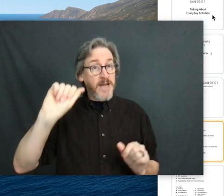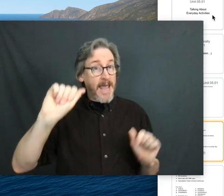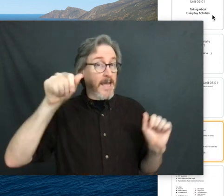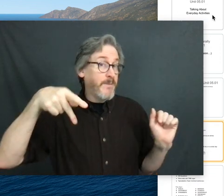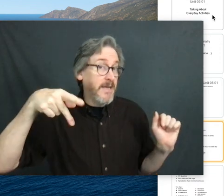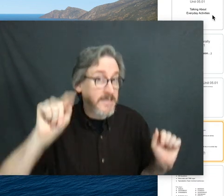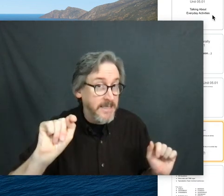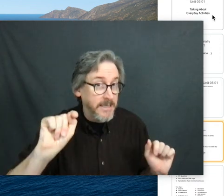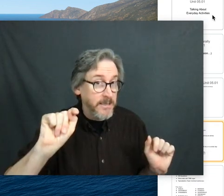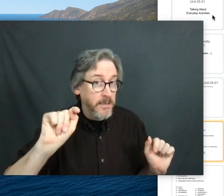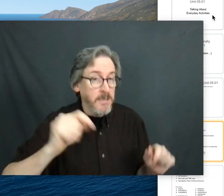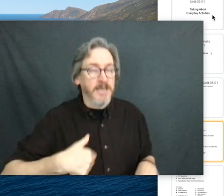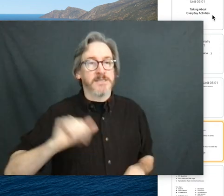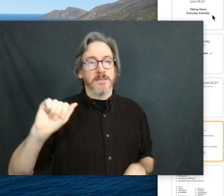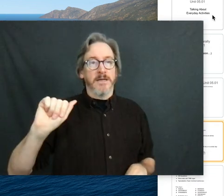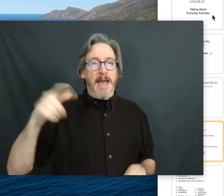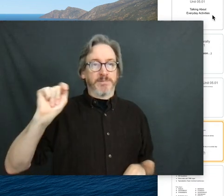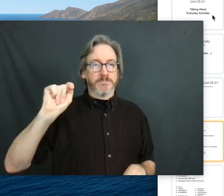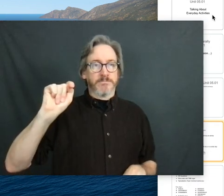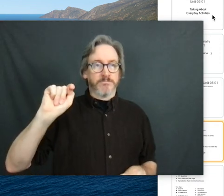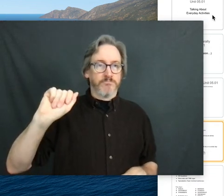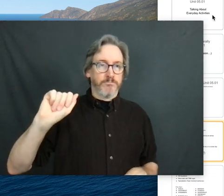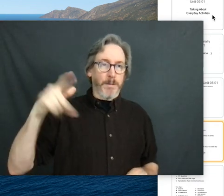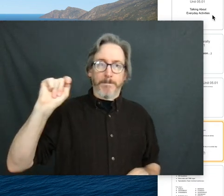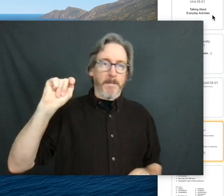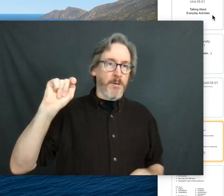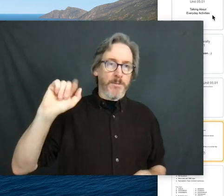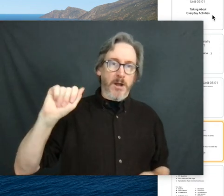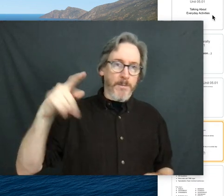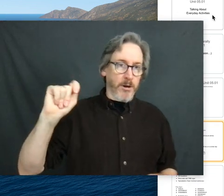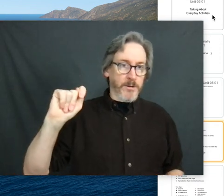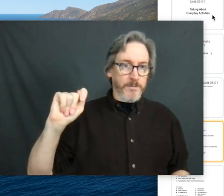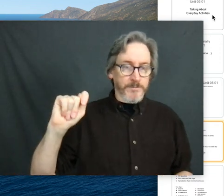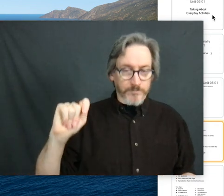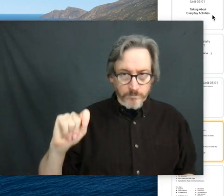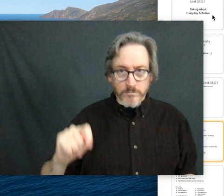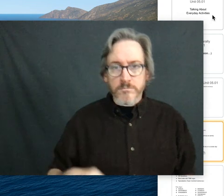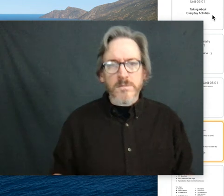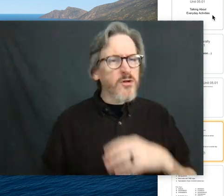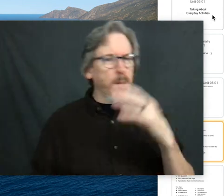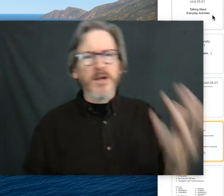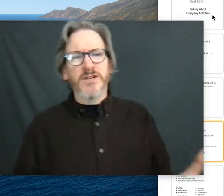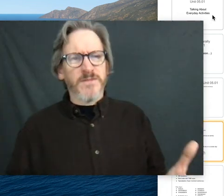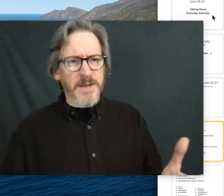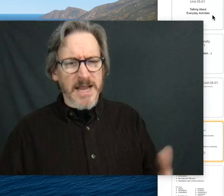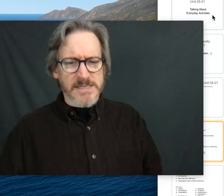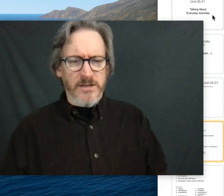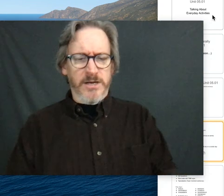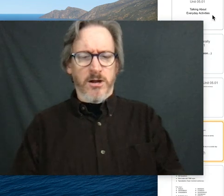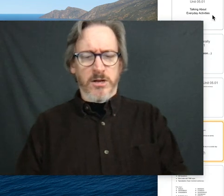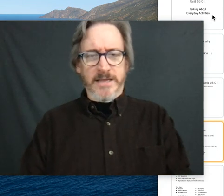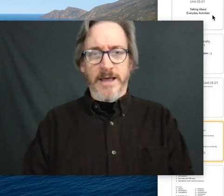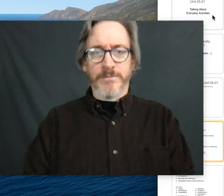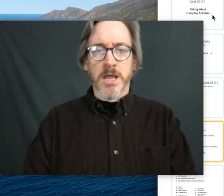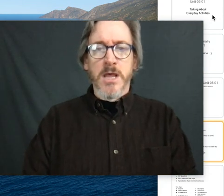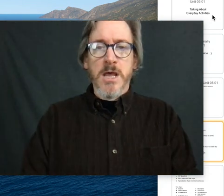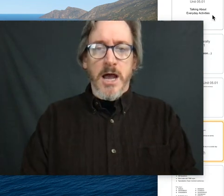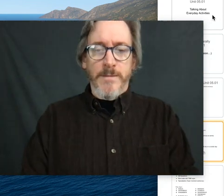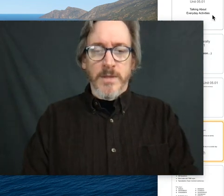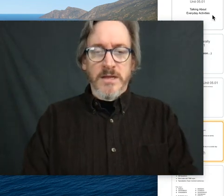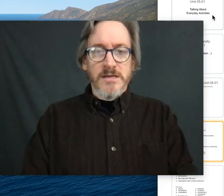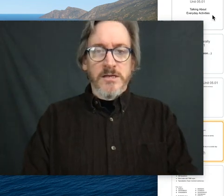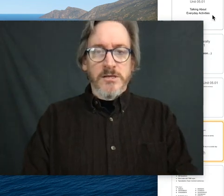you're not doing APT, it's apartment. And there are a bunch of them in ASL that are like that.